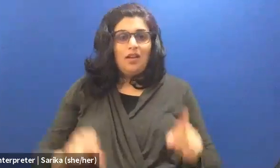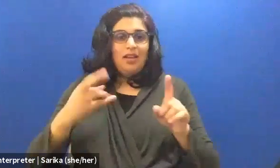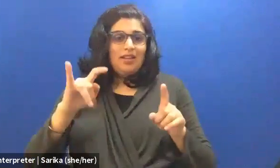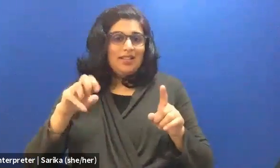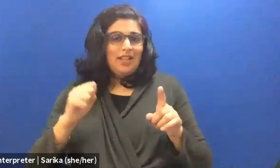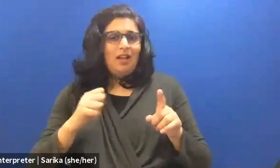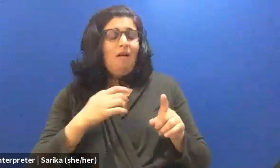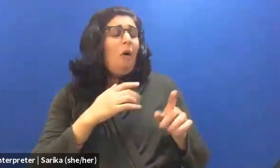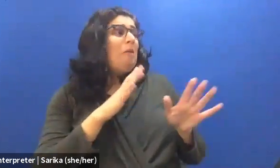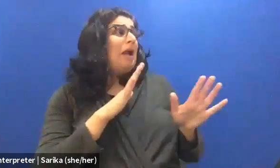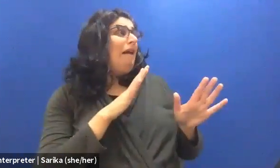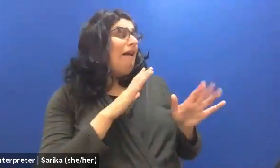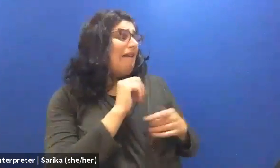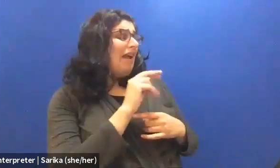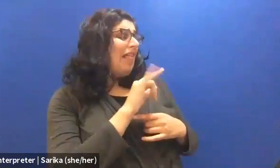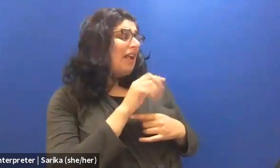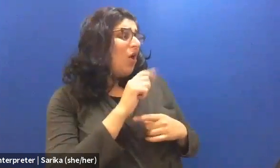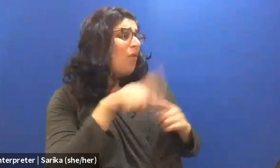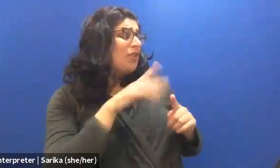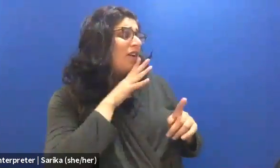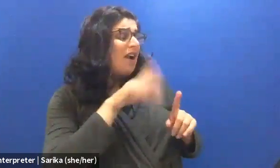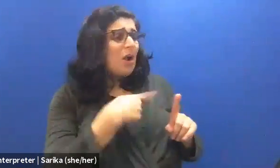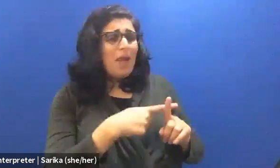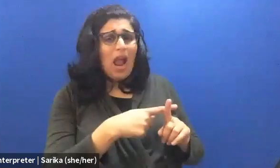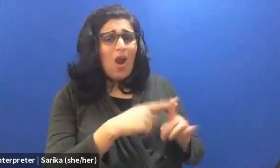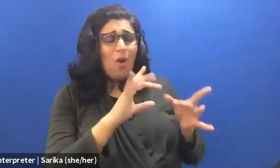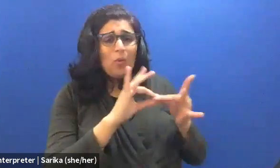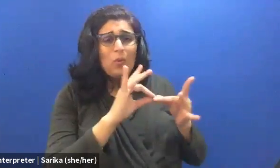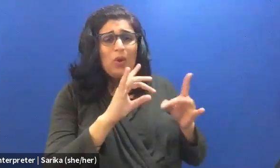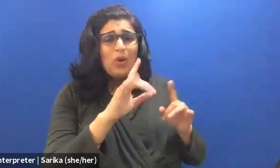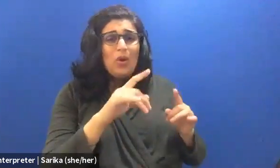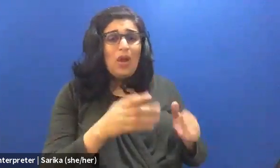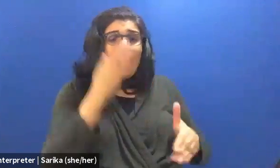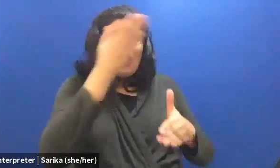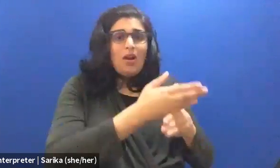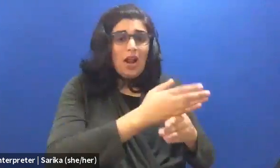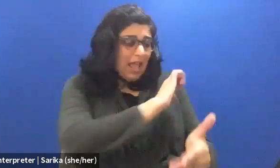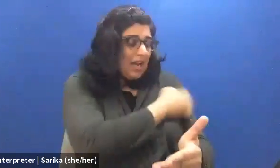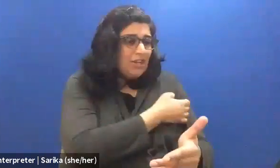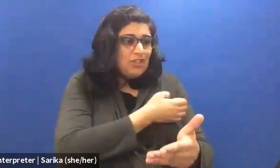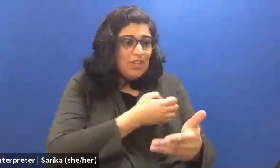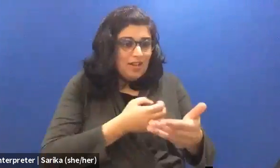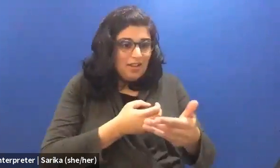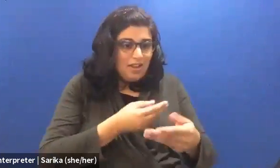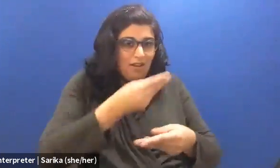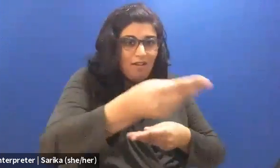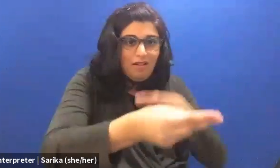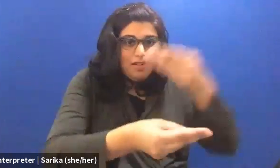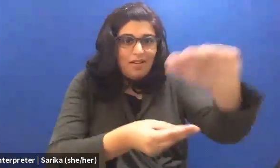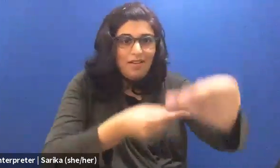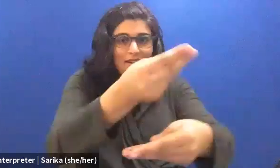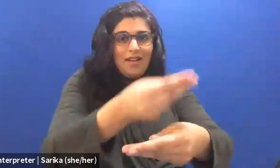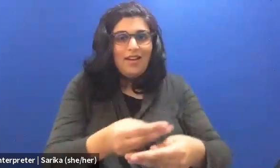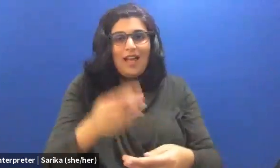got to say this really quick, that when you're talking about when we interrupt it and that energy moves forward, right? I think about, her name